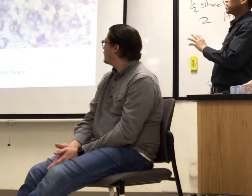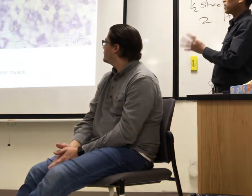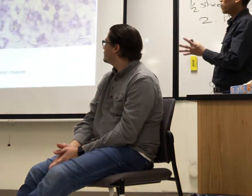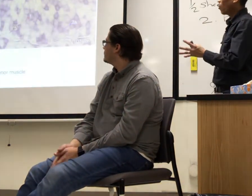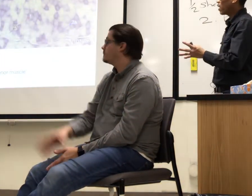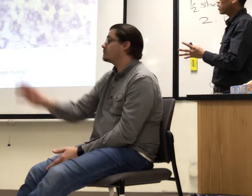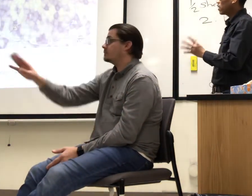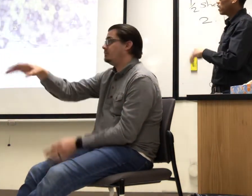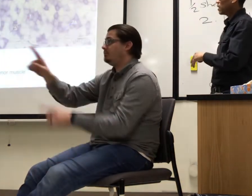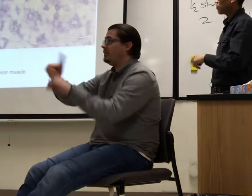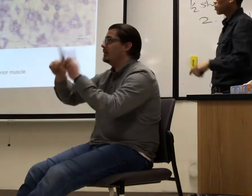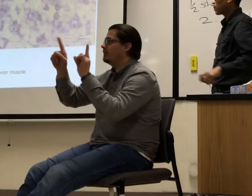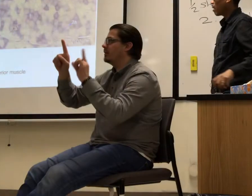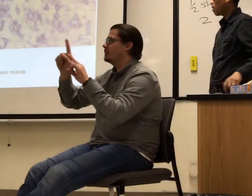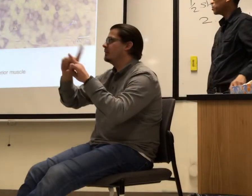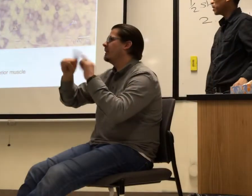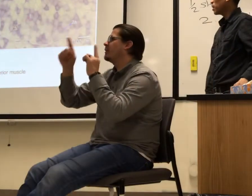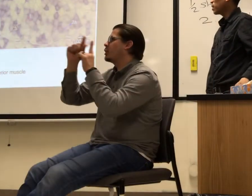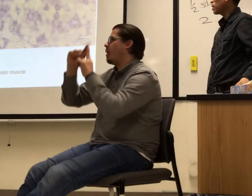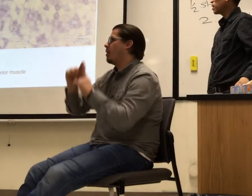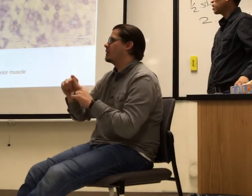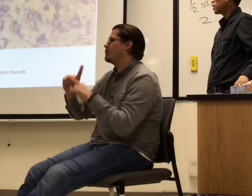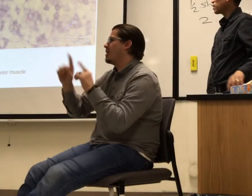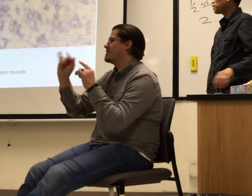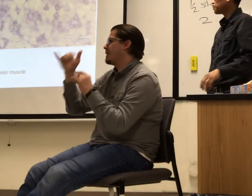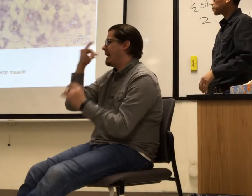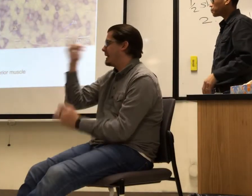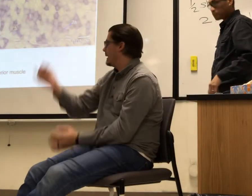Okay, this is a different one, different terminology.